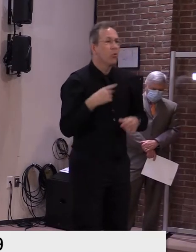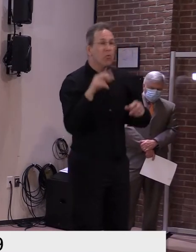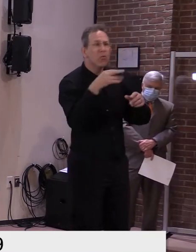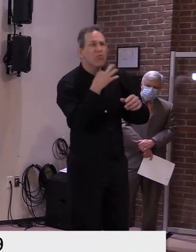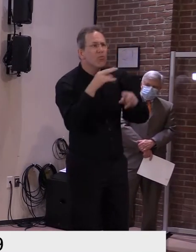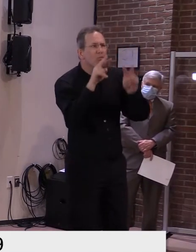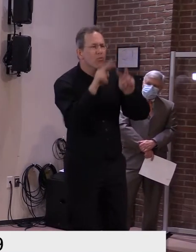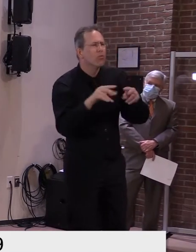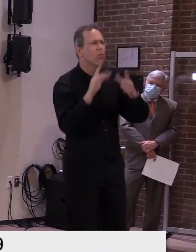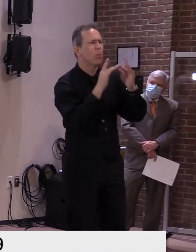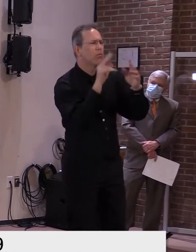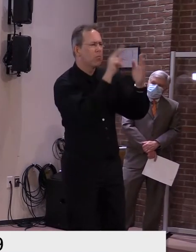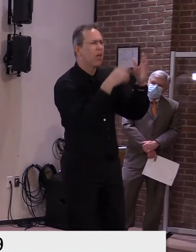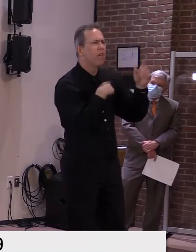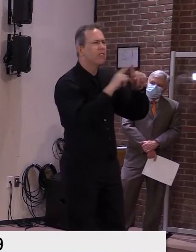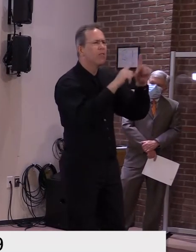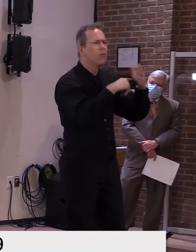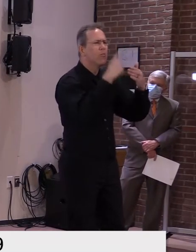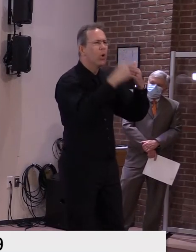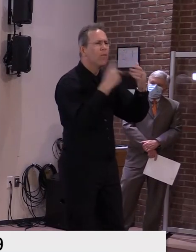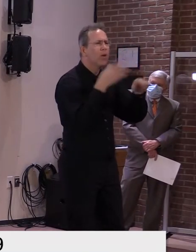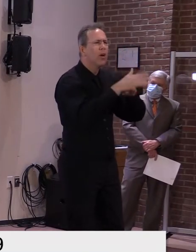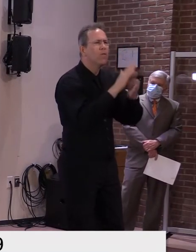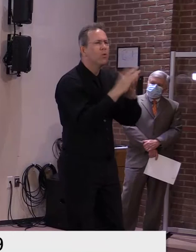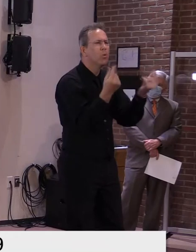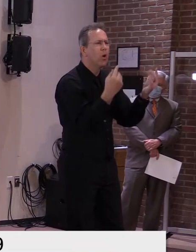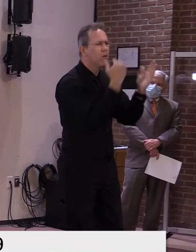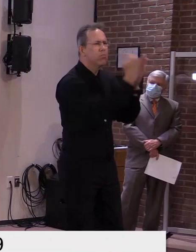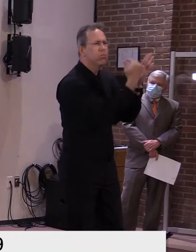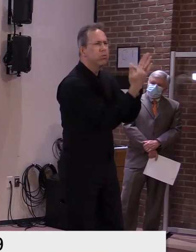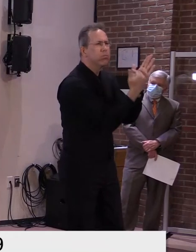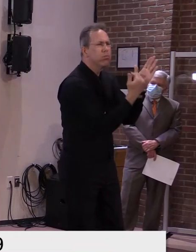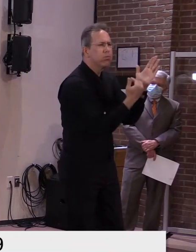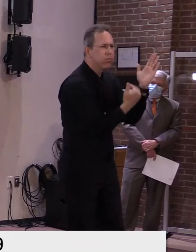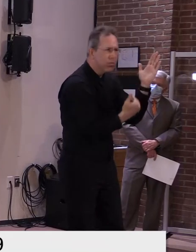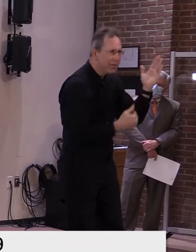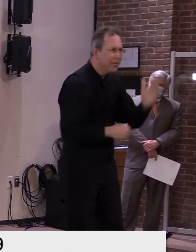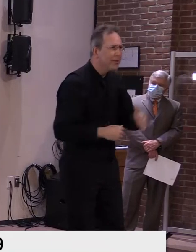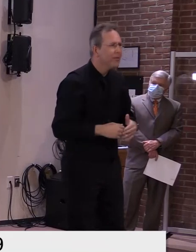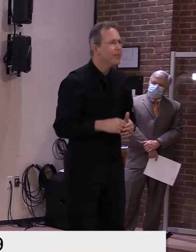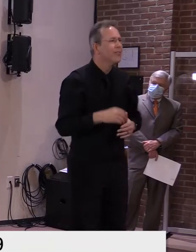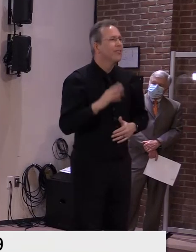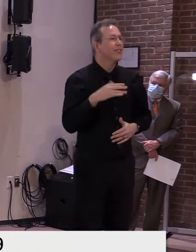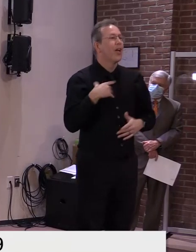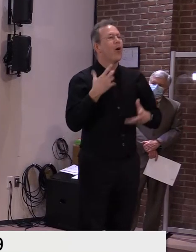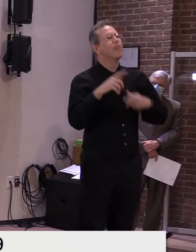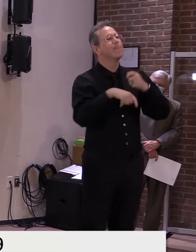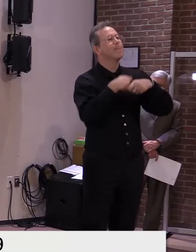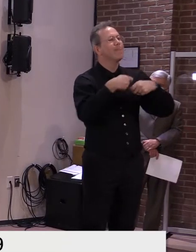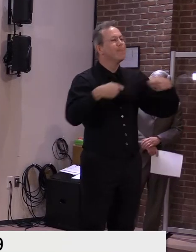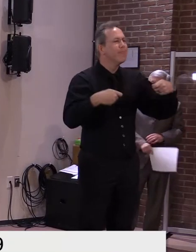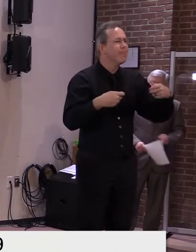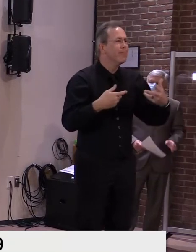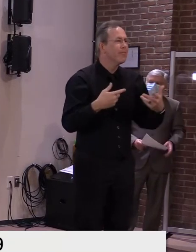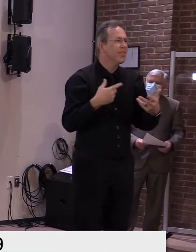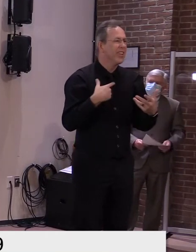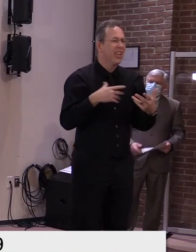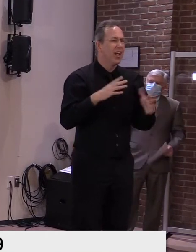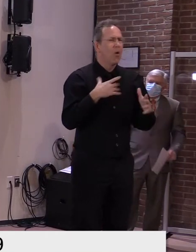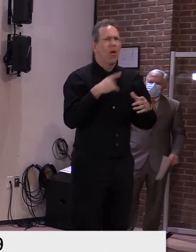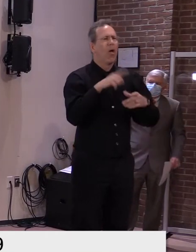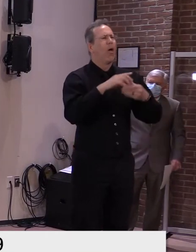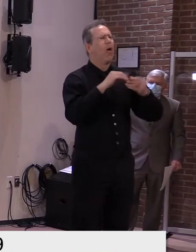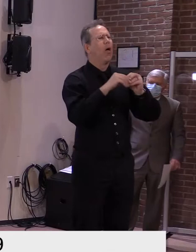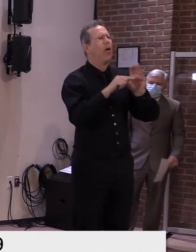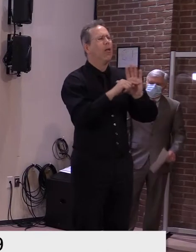closing with something profound or earth-shattering, I'd actually like to close by stating something that I hope is obvious. Young people make a better